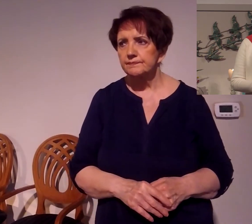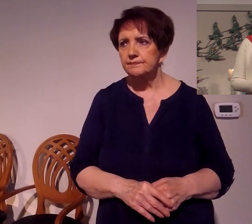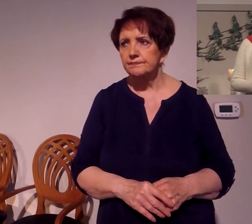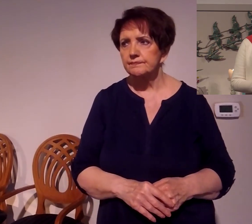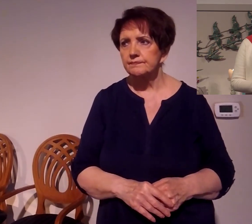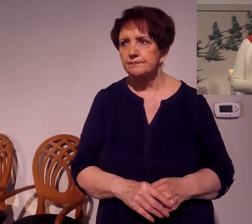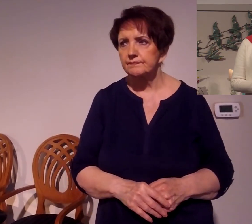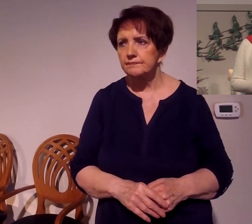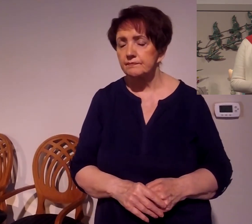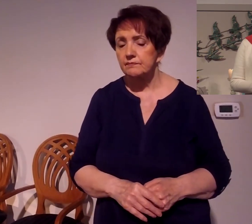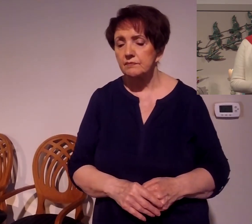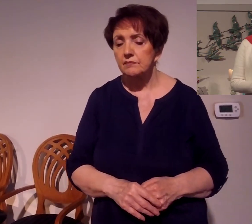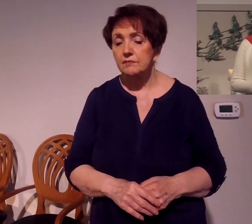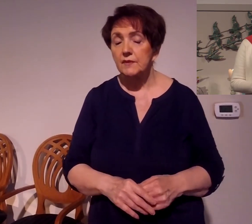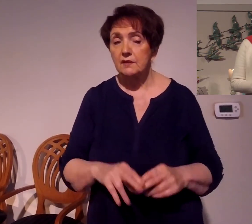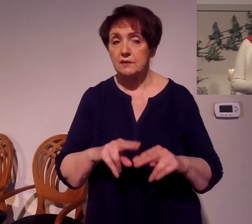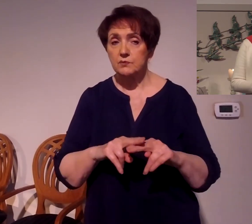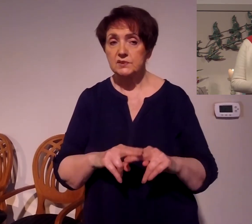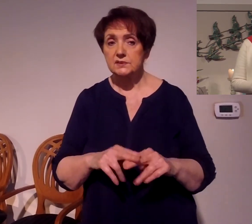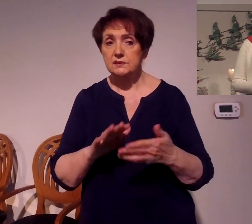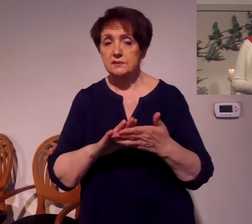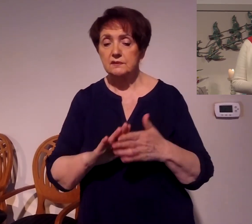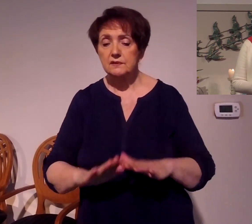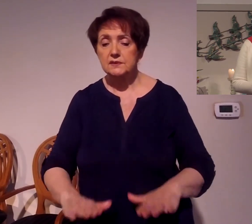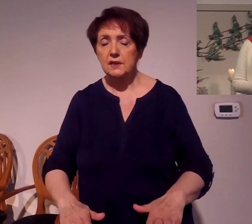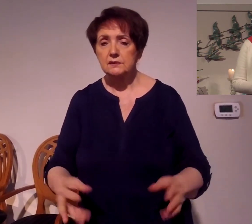And then we sit in the silence some more.